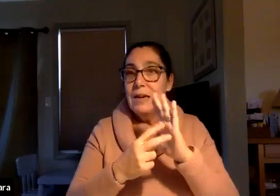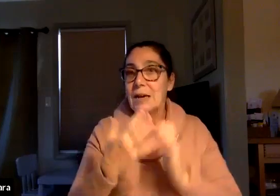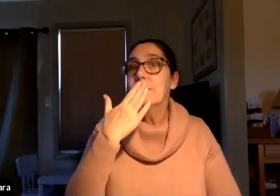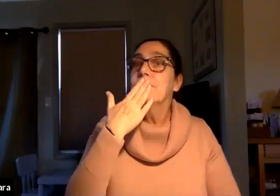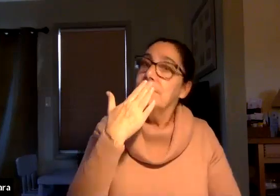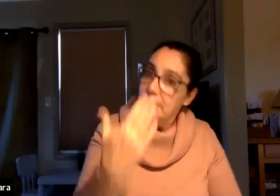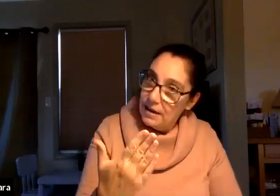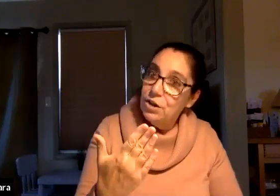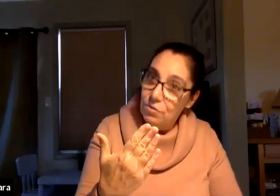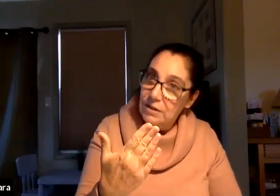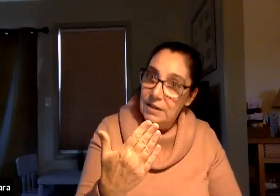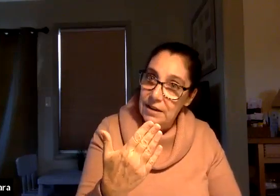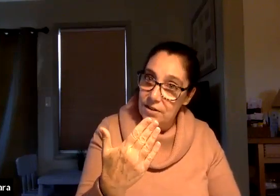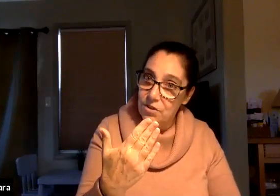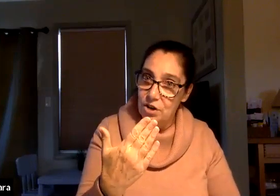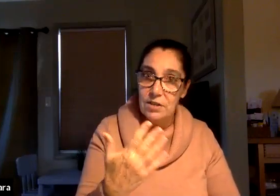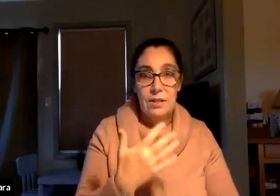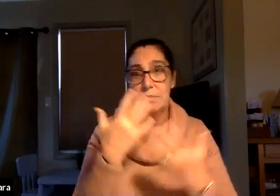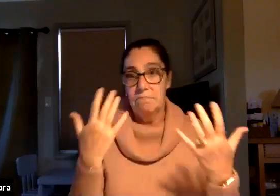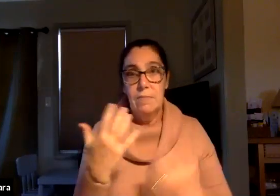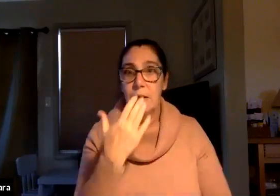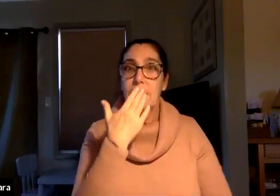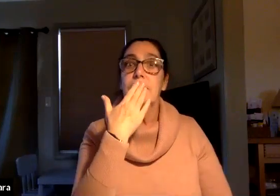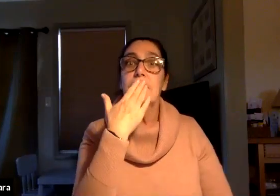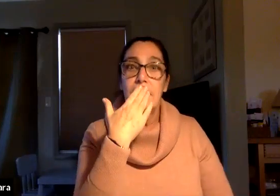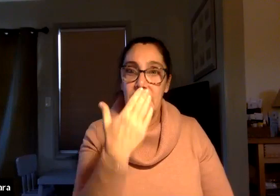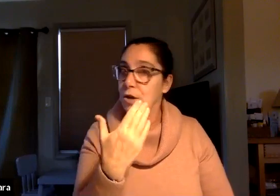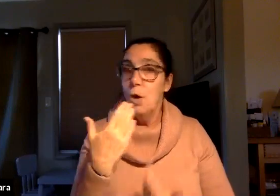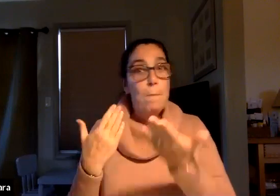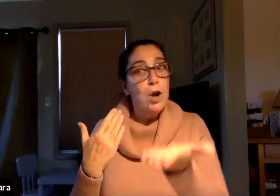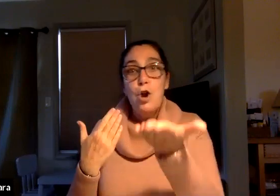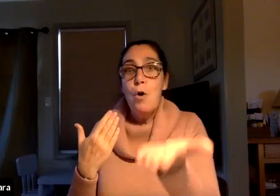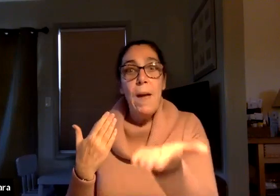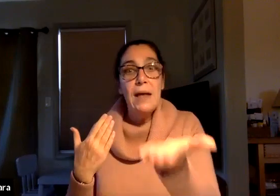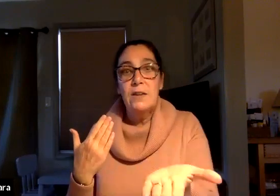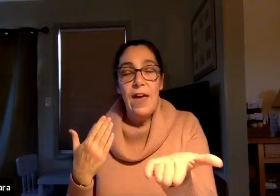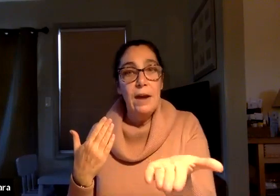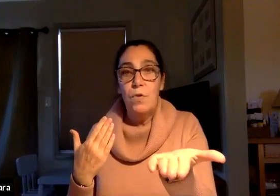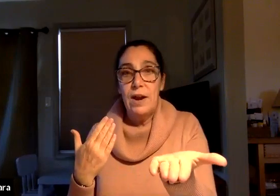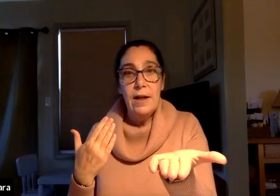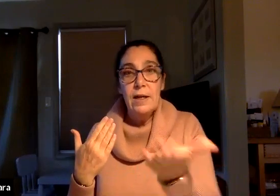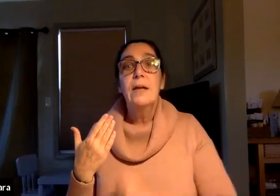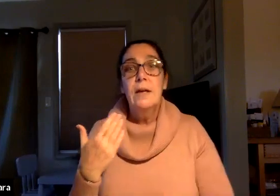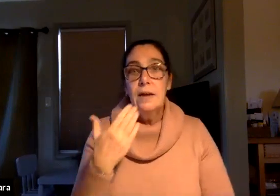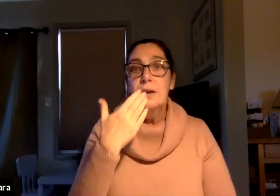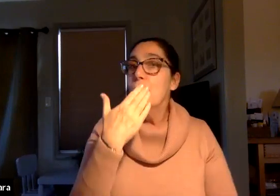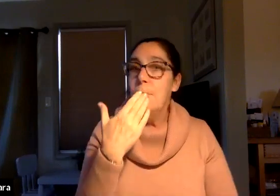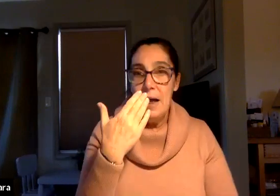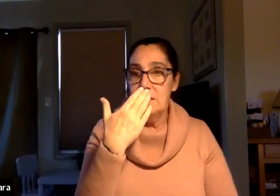meaning. Thank you is just the thank you. But no passive hand, Maria. No passive